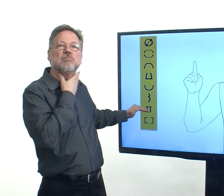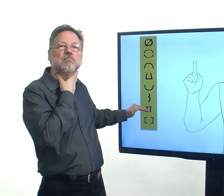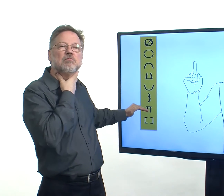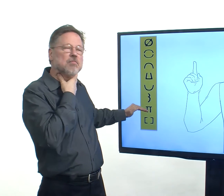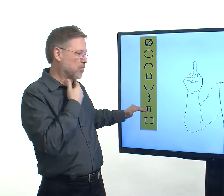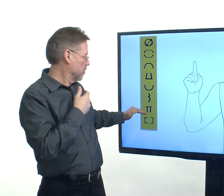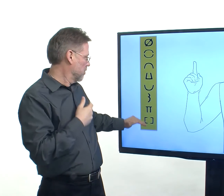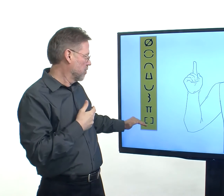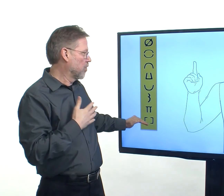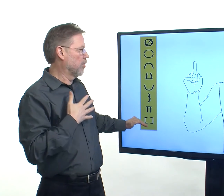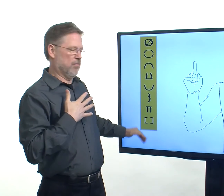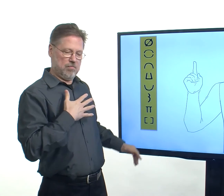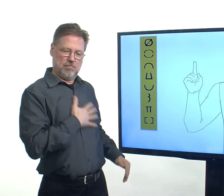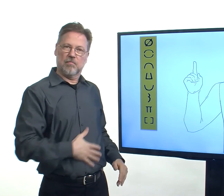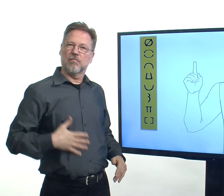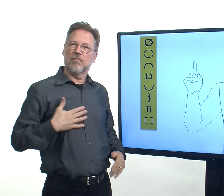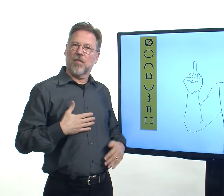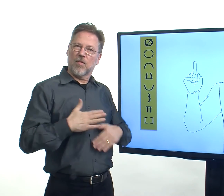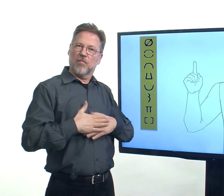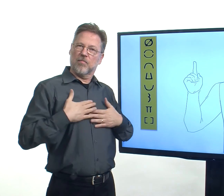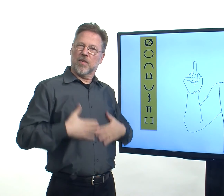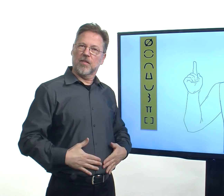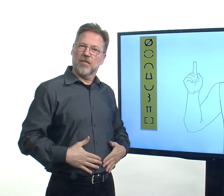neck, and the torso, or body.